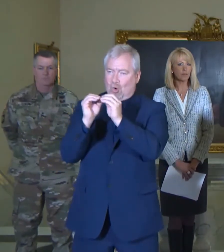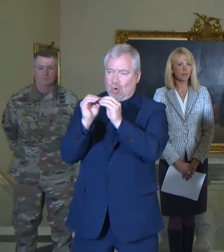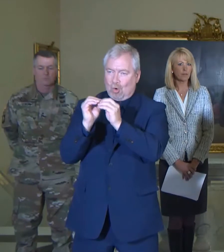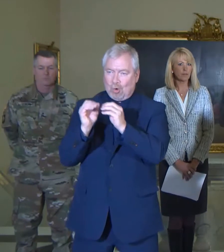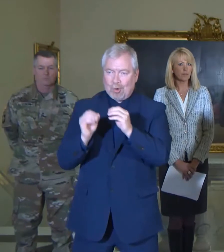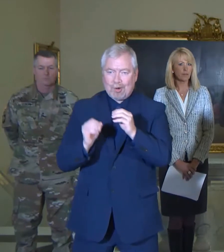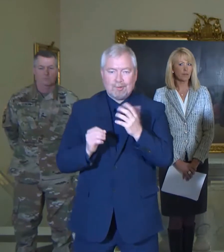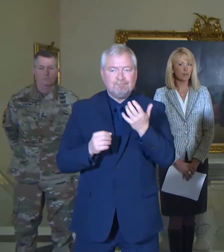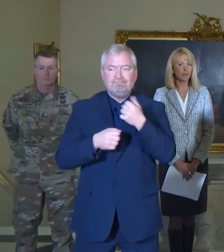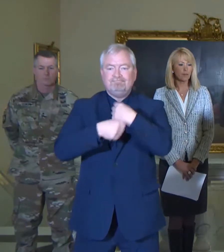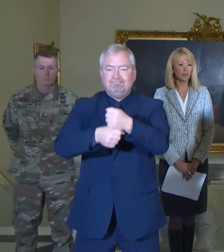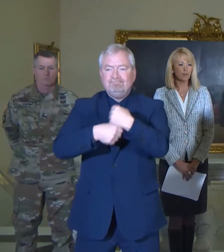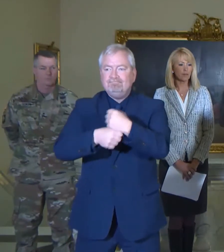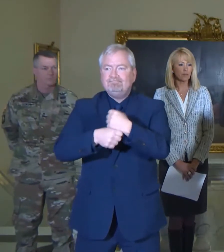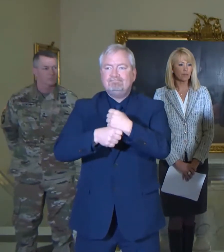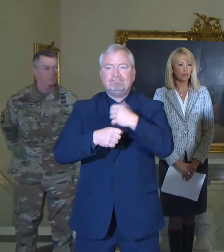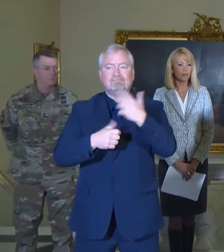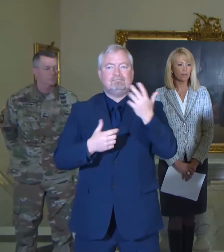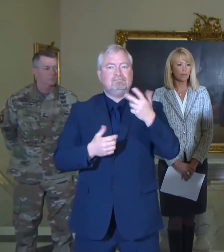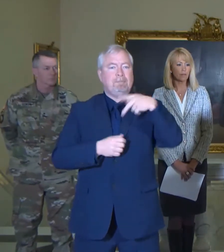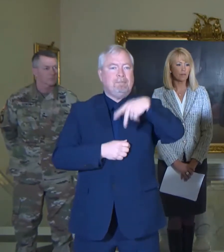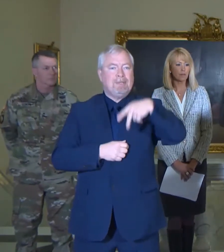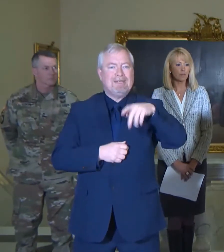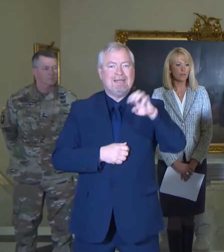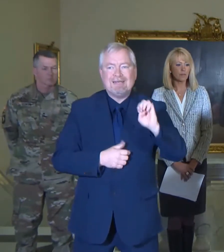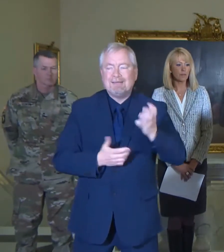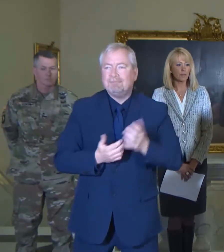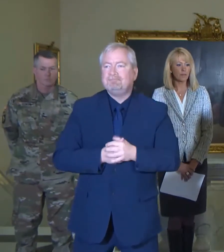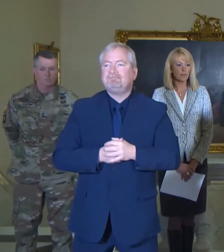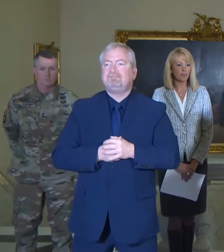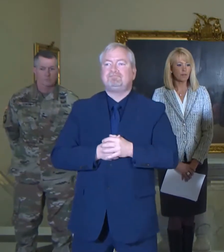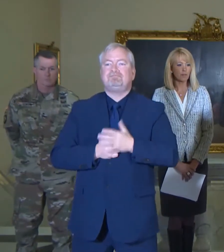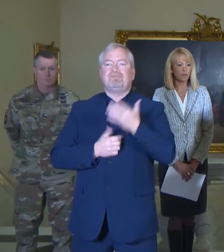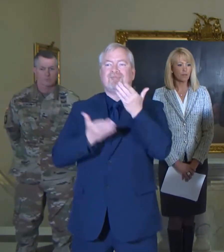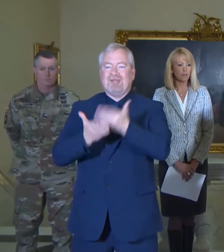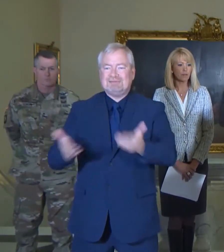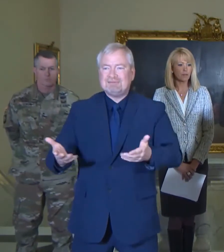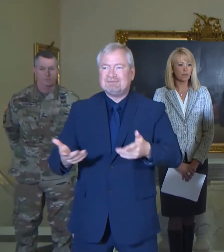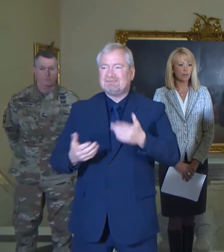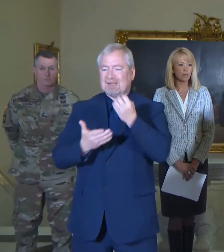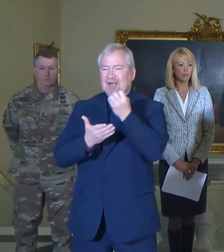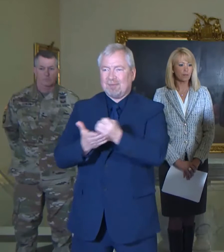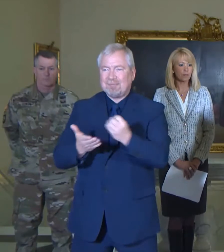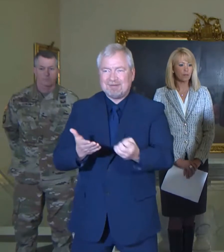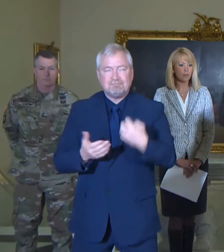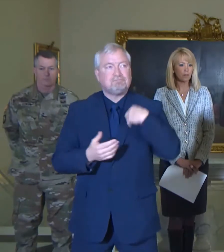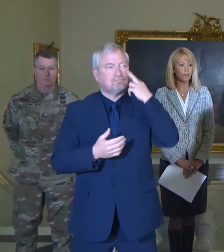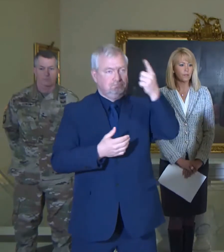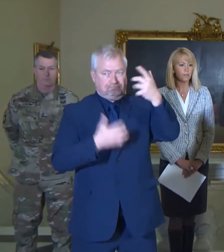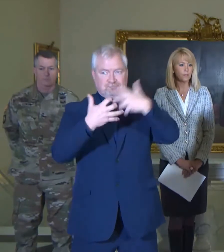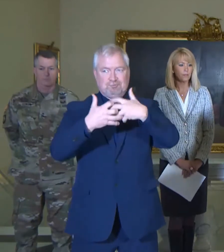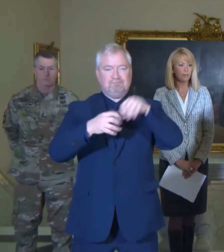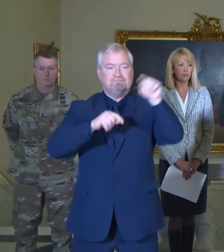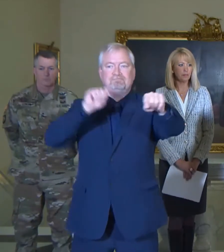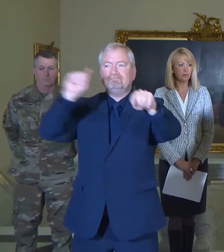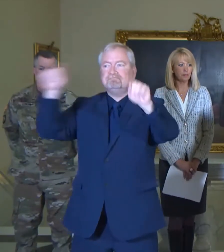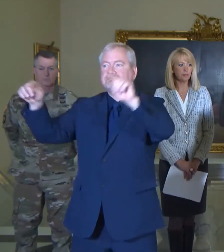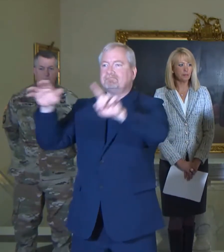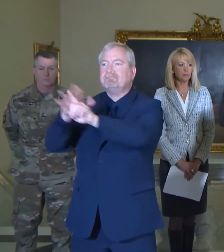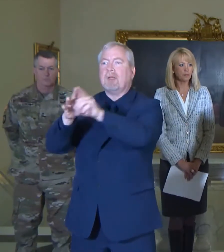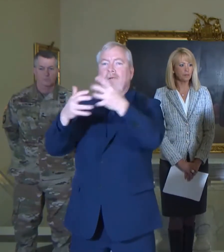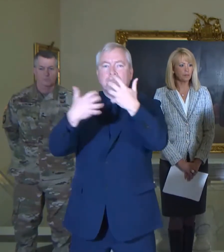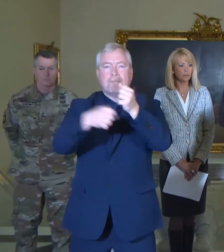of PPEs and necessary equipment, and on extending the deadline for the